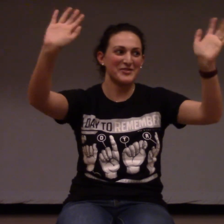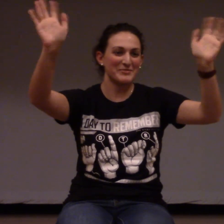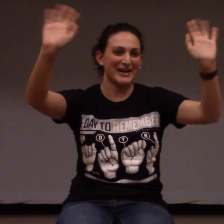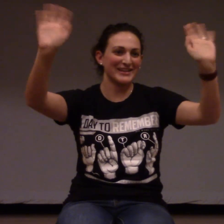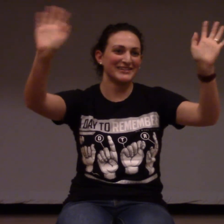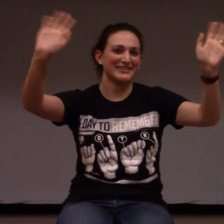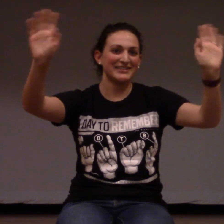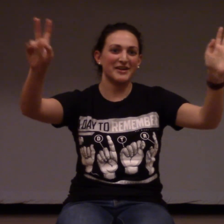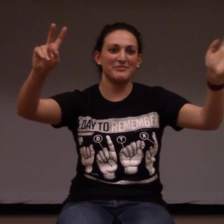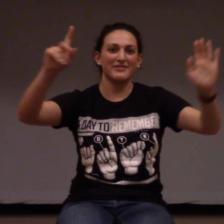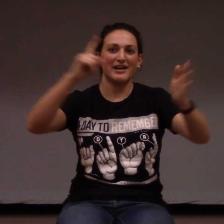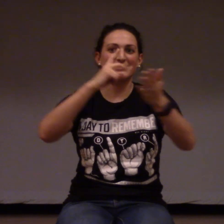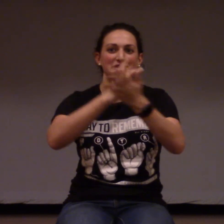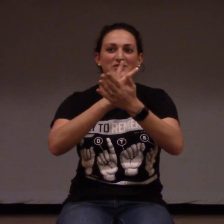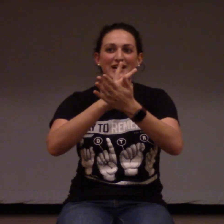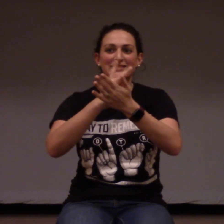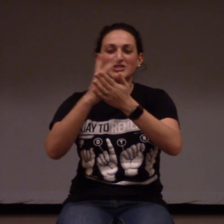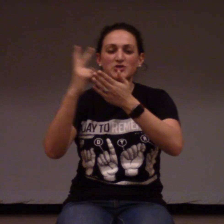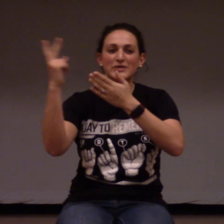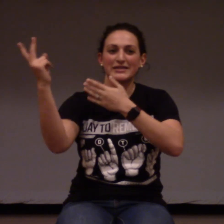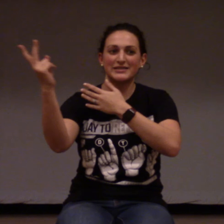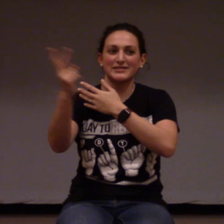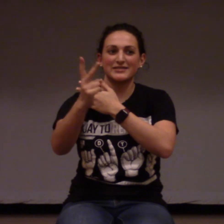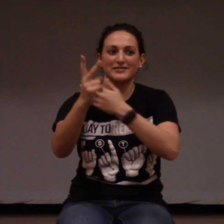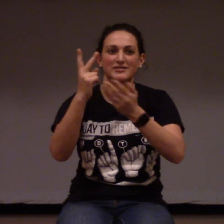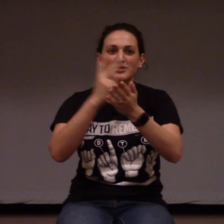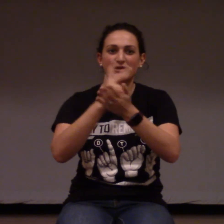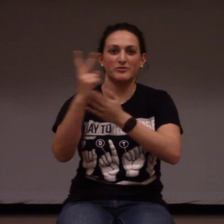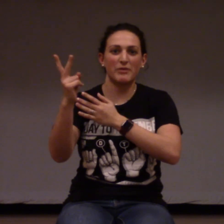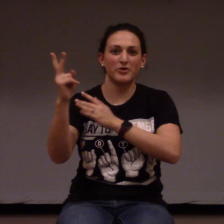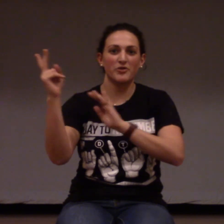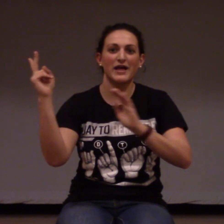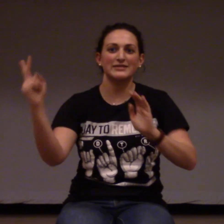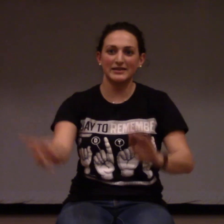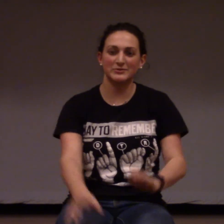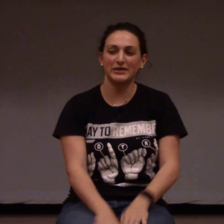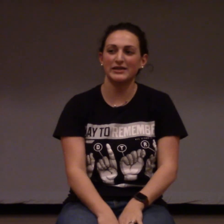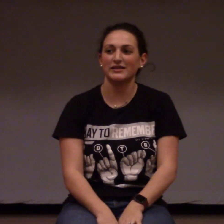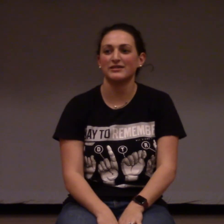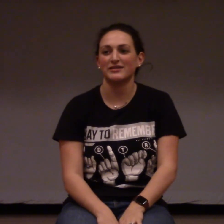Bye-bye. Yep, I'll see you guys in 2 weeks. 2 weeks, remember, Okay. no class next week.